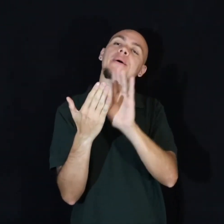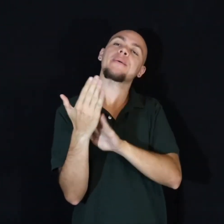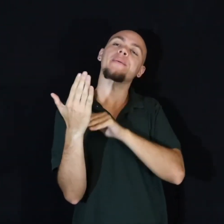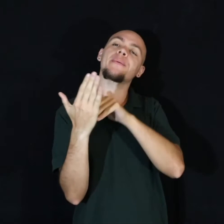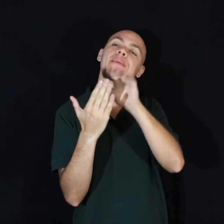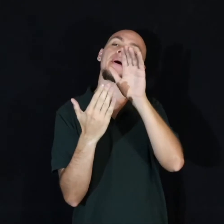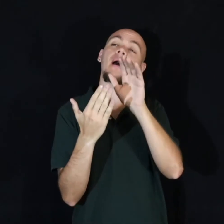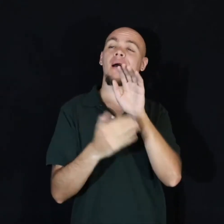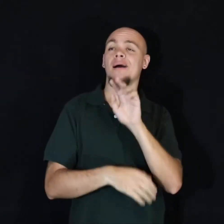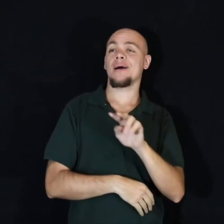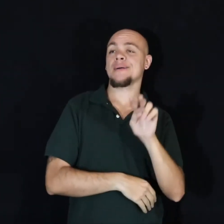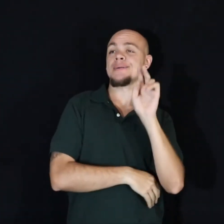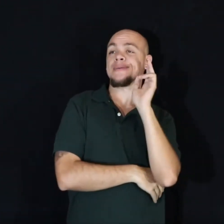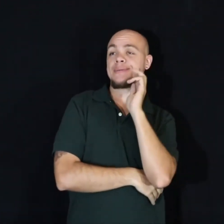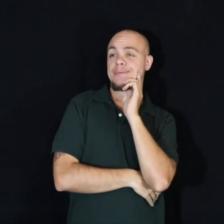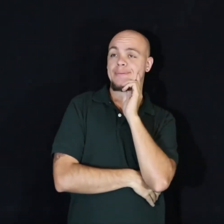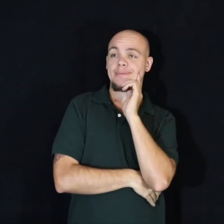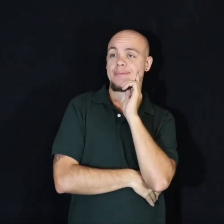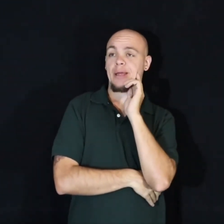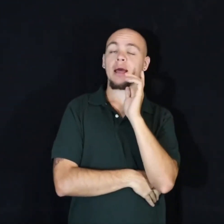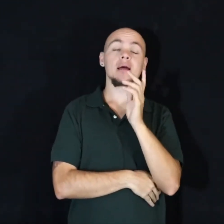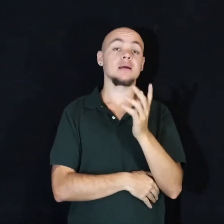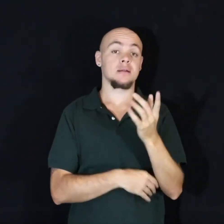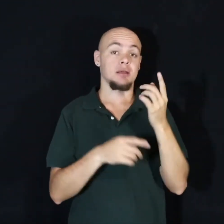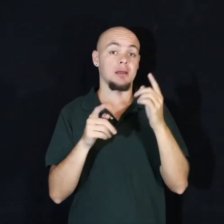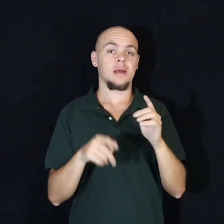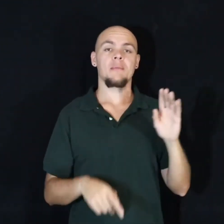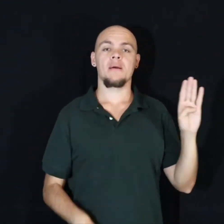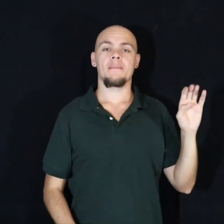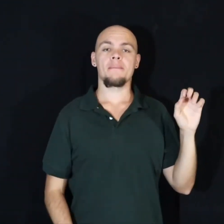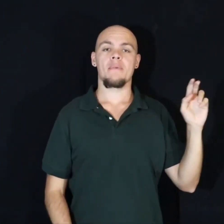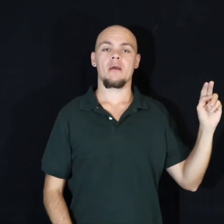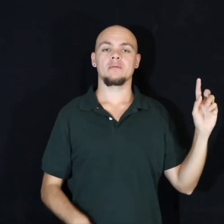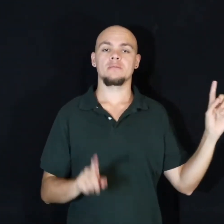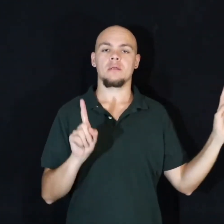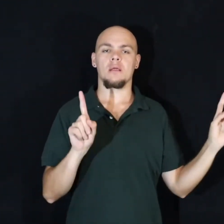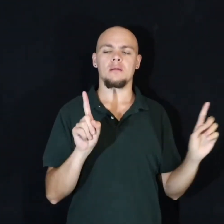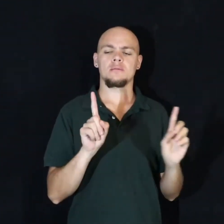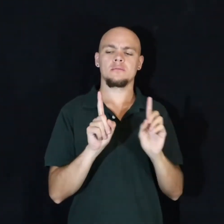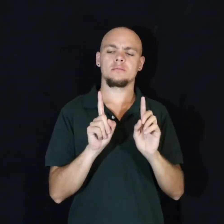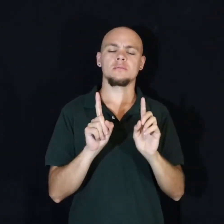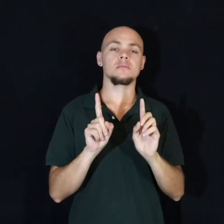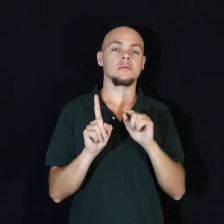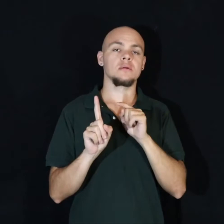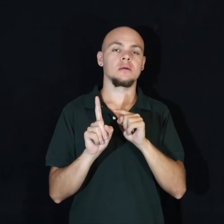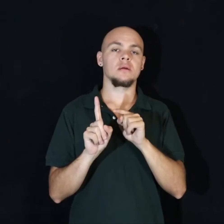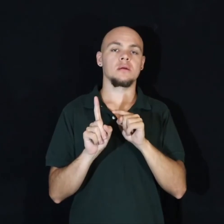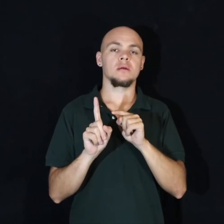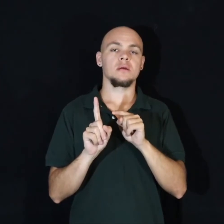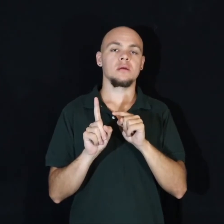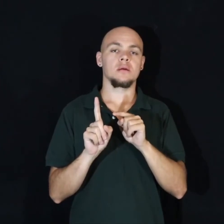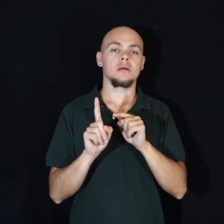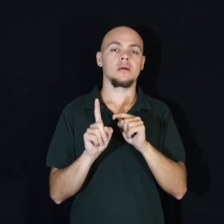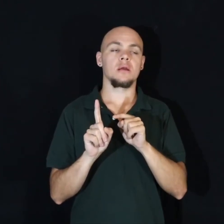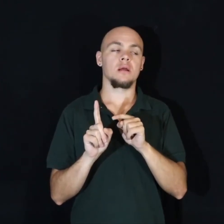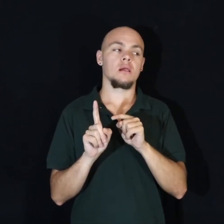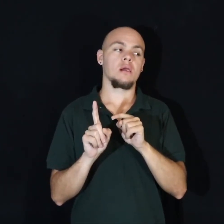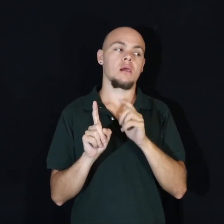as before. Ben ranged up alongside of him. Tom's mouth watered for the apple, but he stuck to his